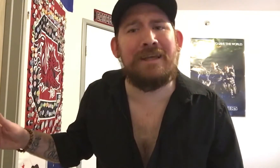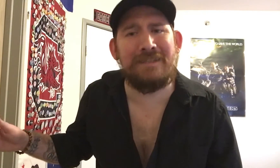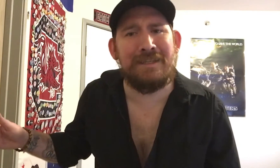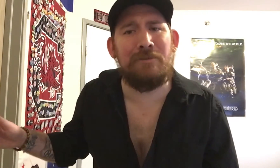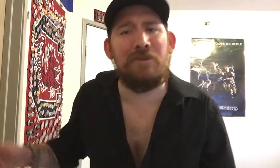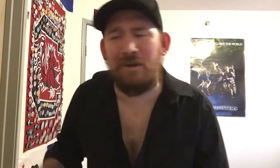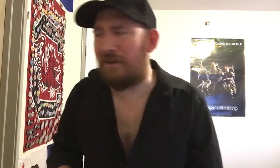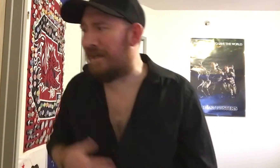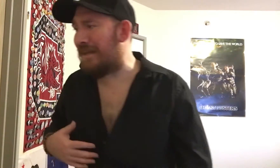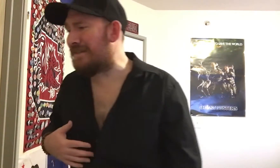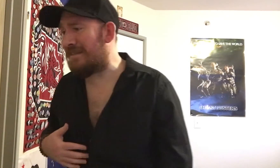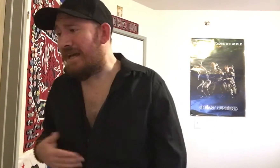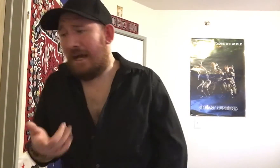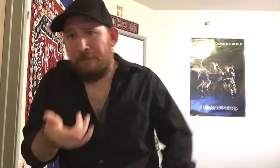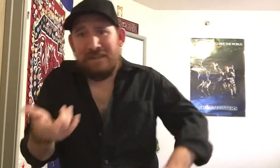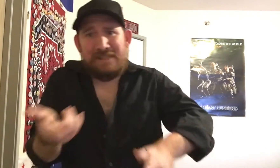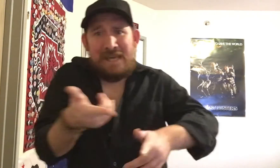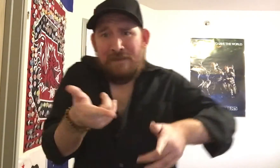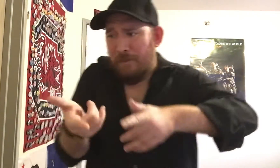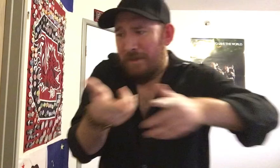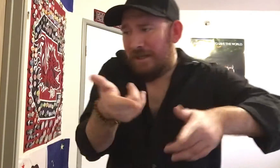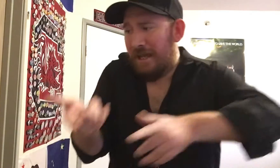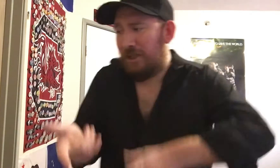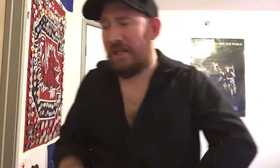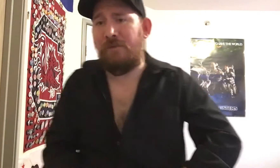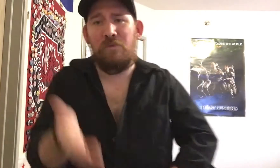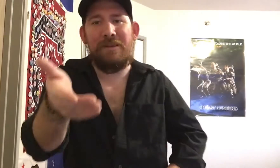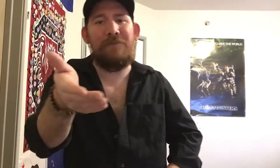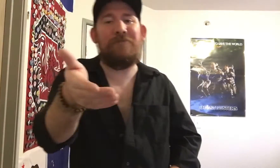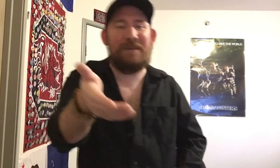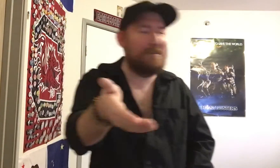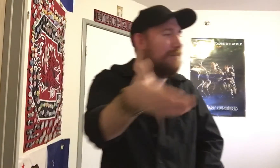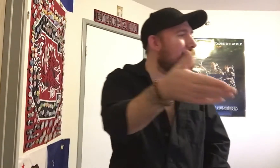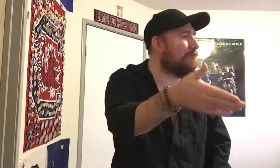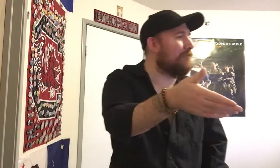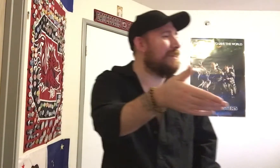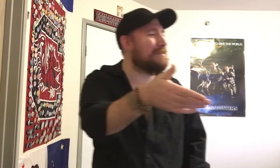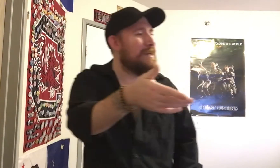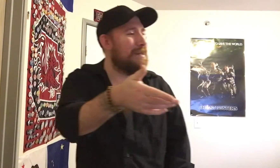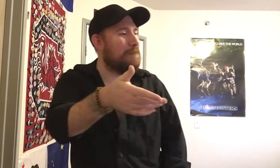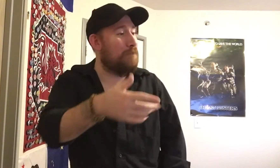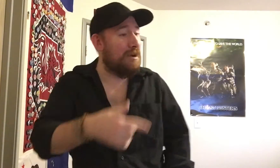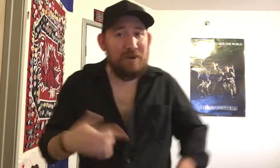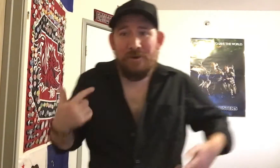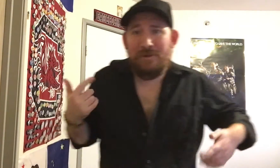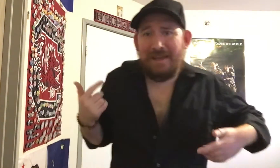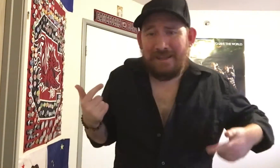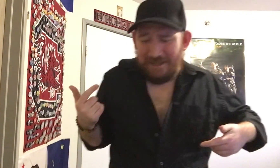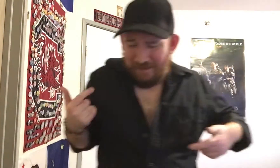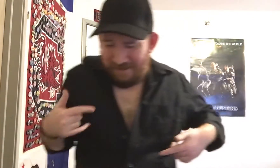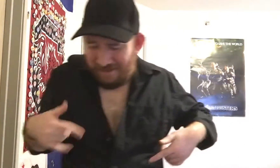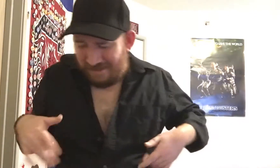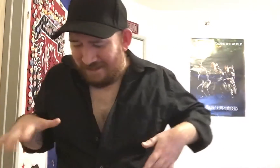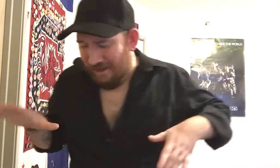him wrong. Cause I'm about to have a menage with his lady and some freaks at the bar who like f***ing with a star. I told